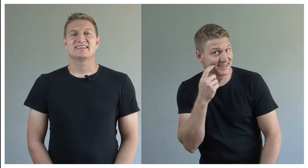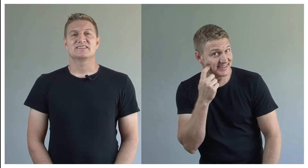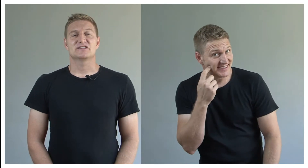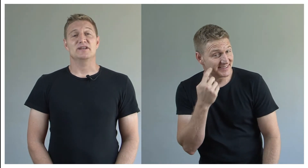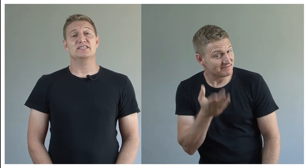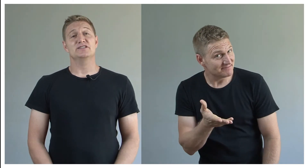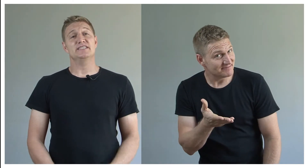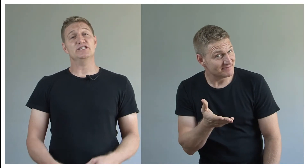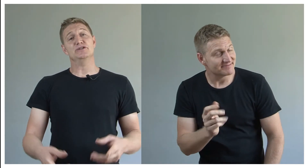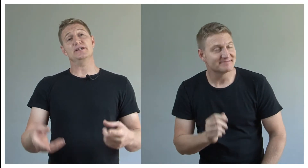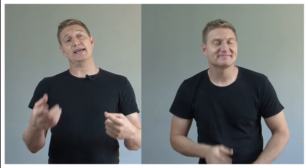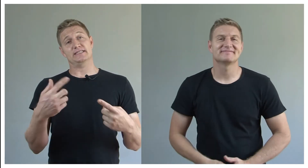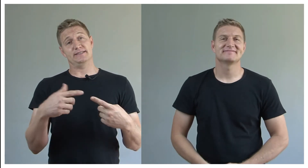So let's continue to the next.